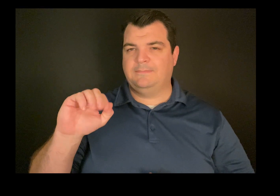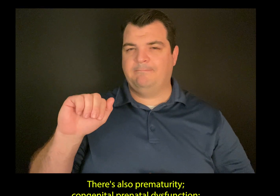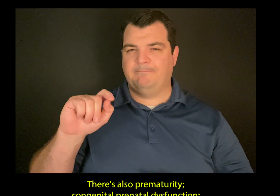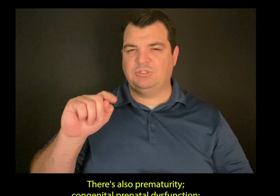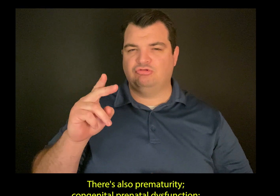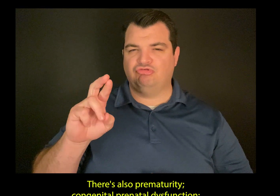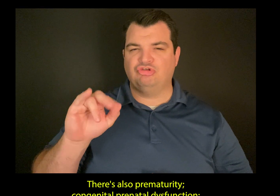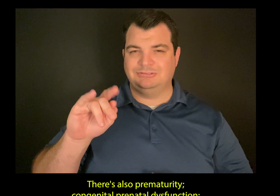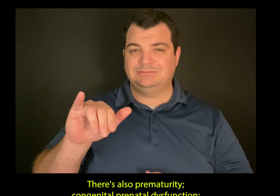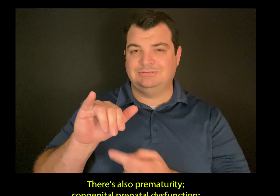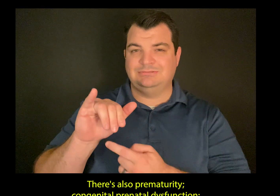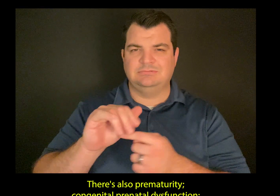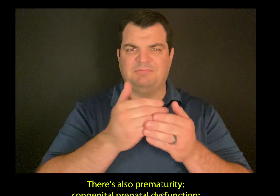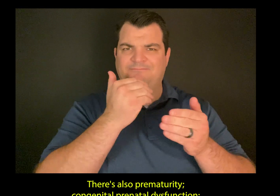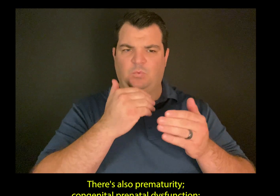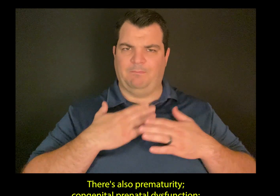There's also prematurity.